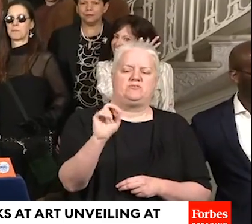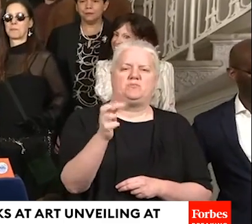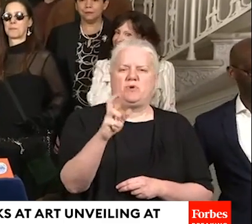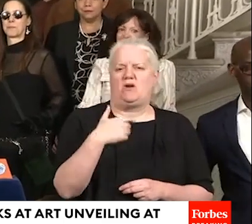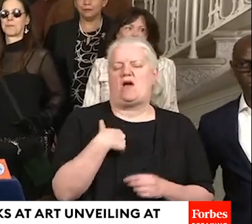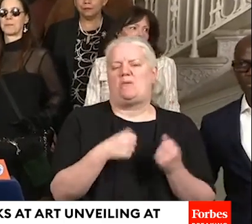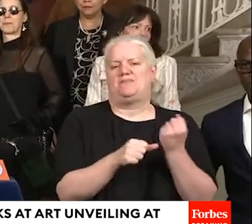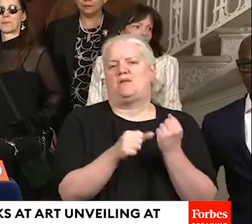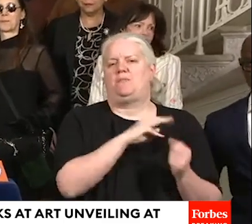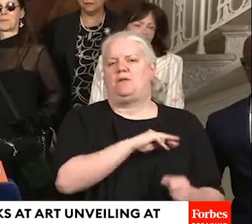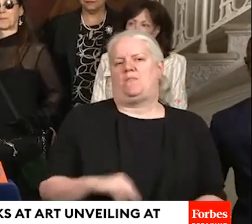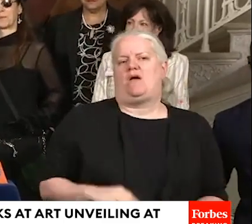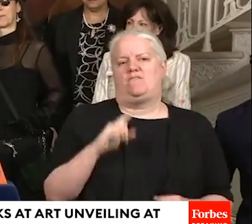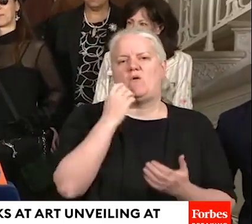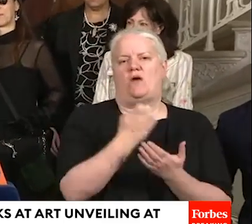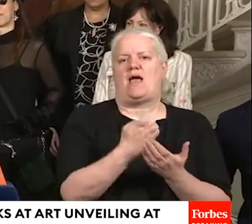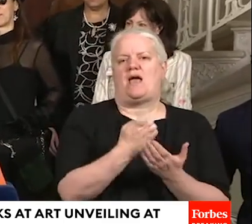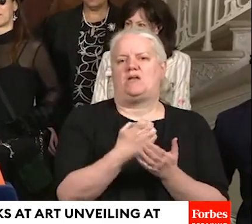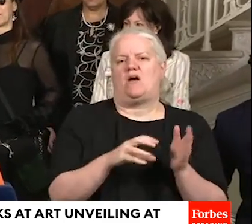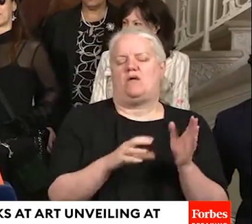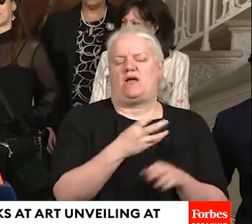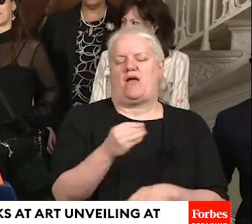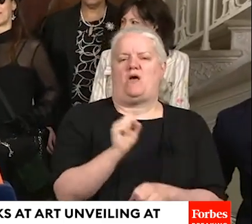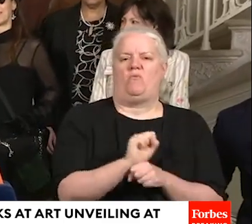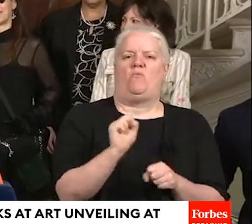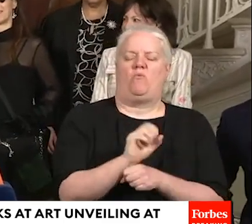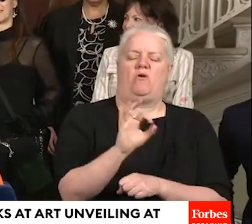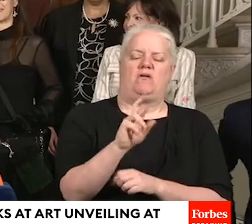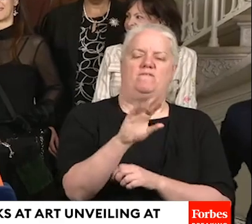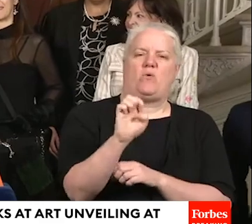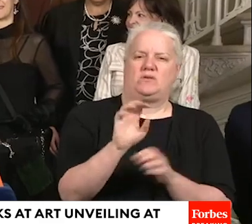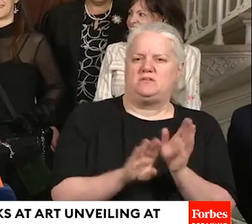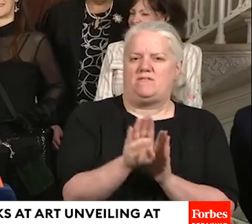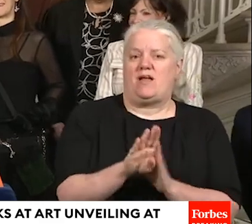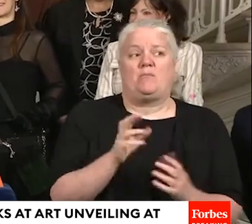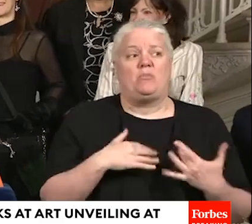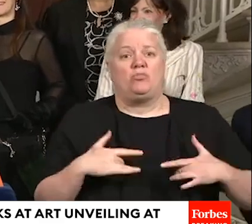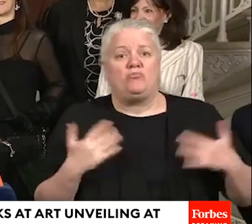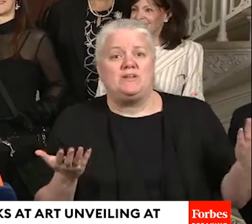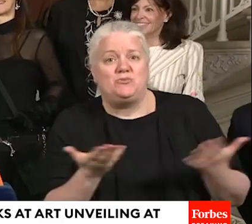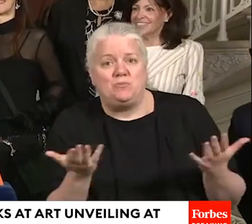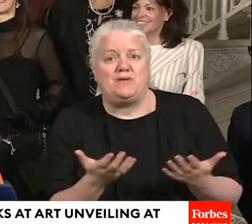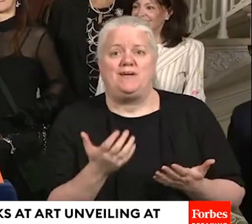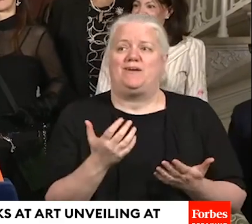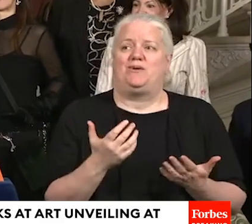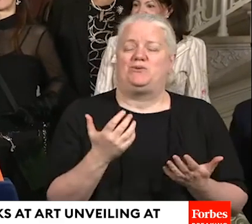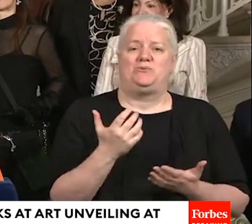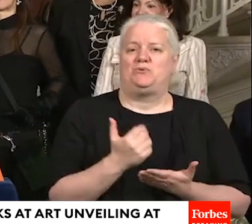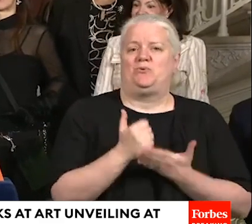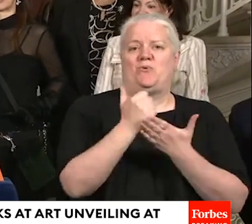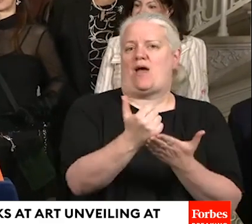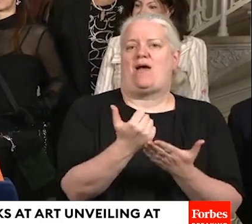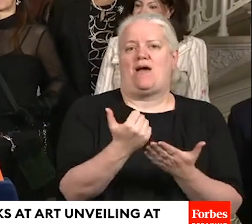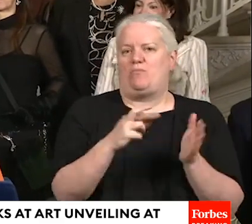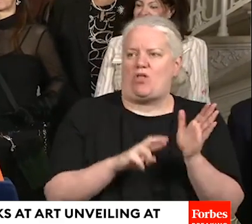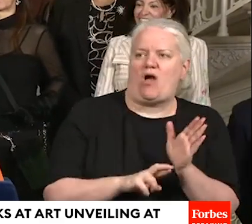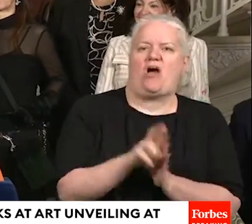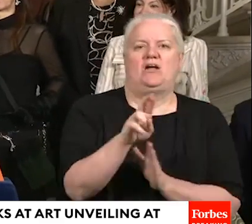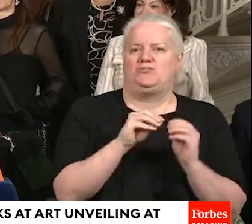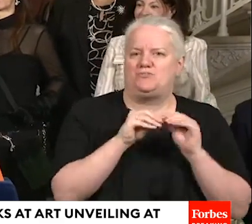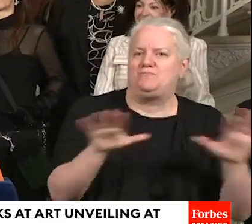Workforce Development, and I'm just so thrilled to be with all of you to help launch our third art